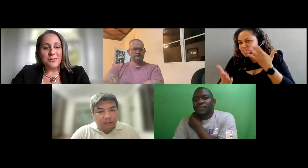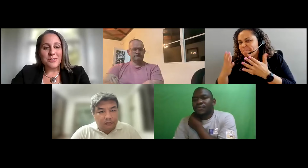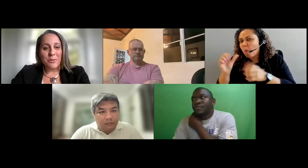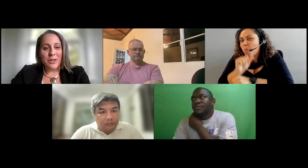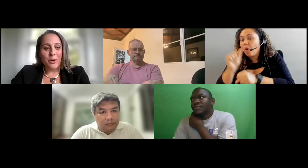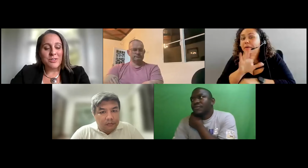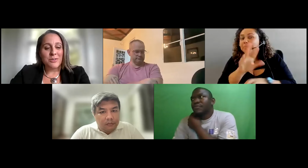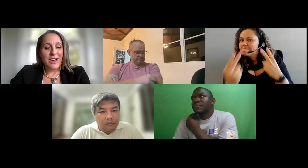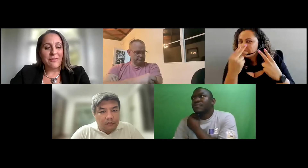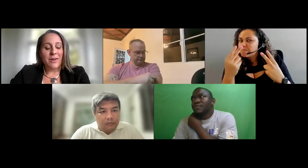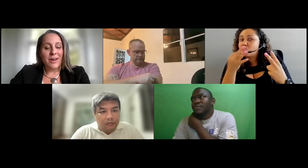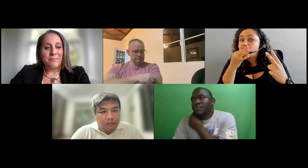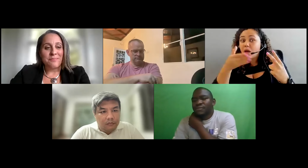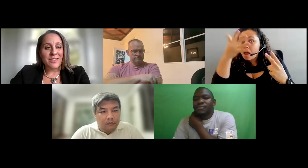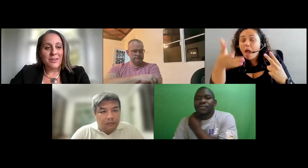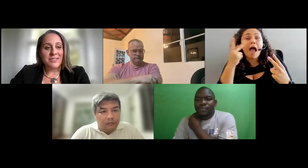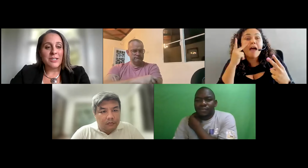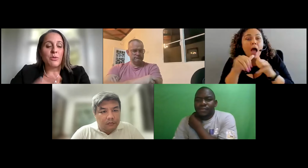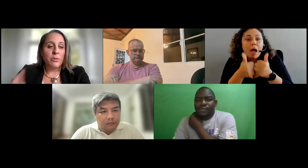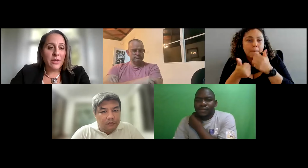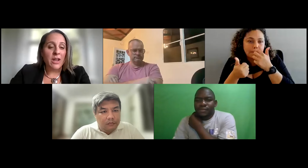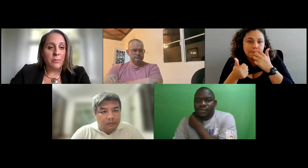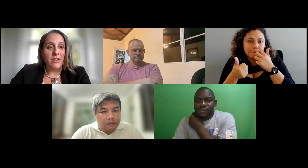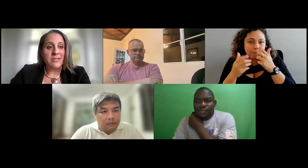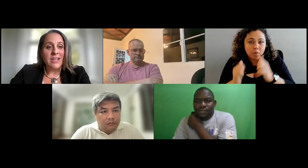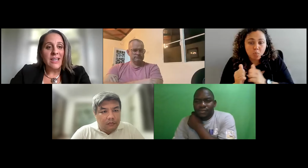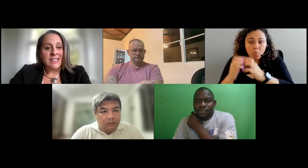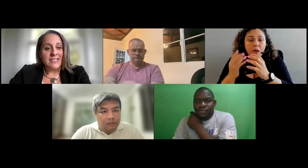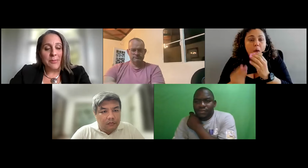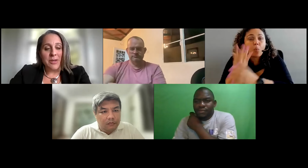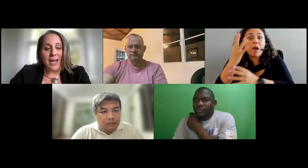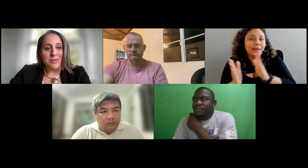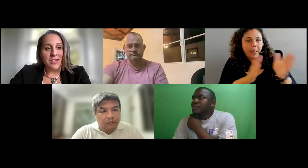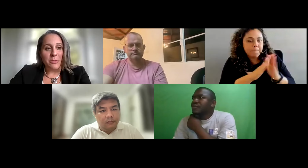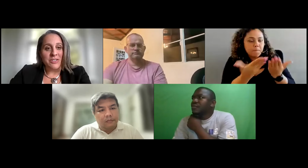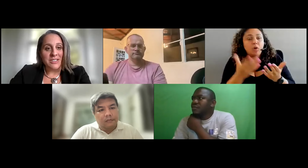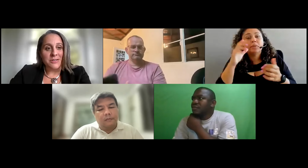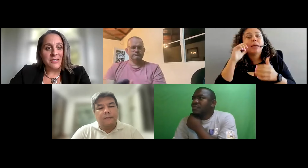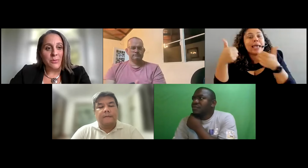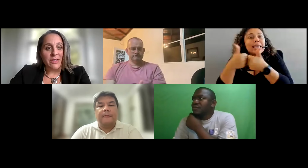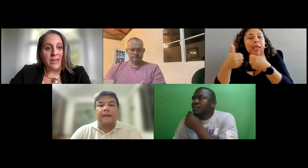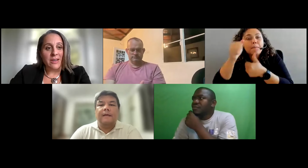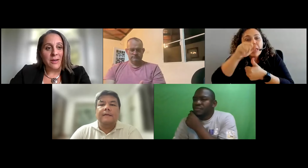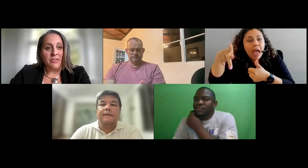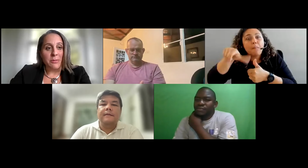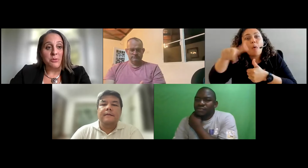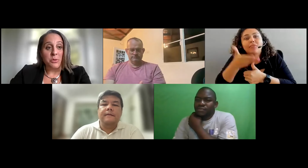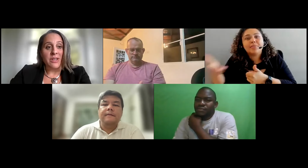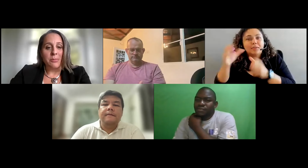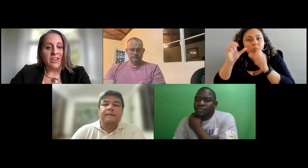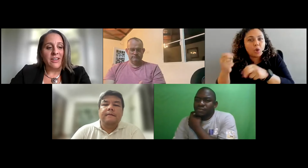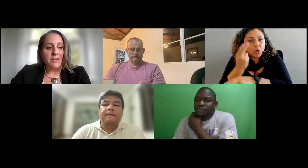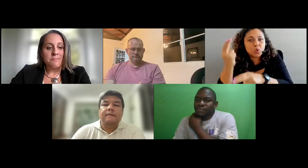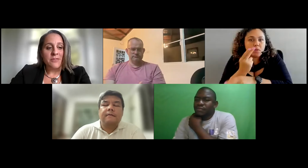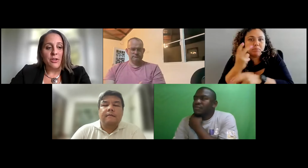stay tuned, but we hope to have see growth beyond books into gaming apps and other materials that we think families would